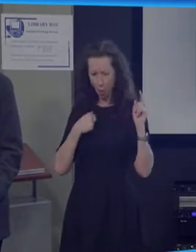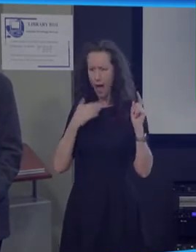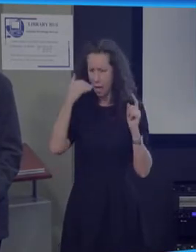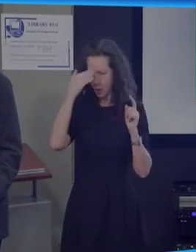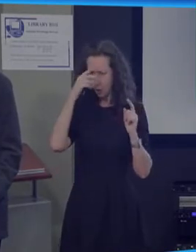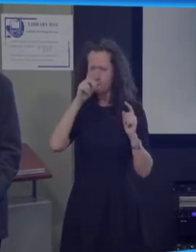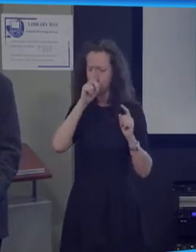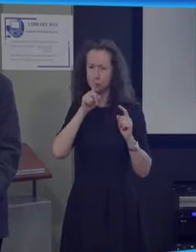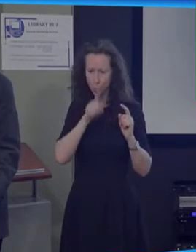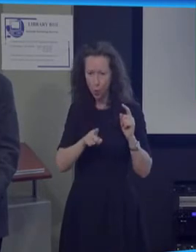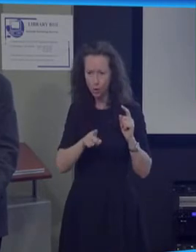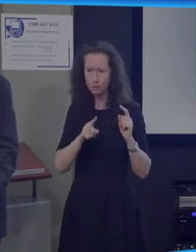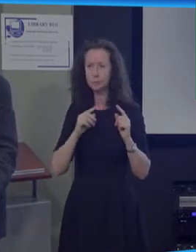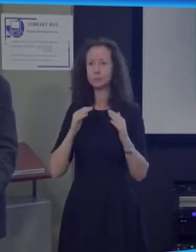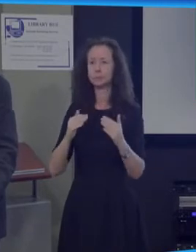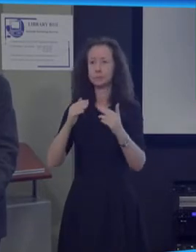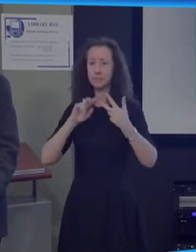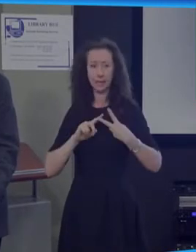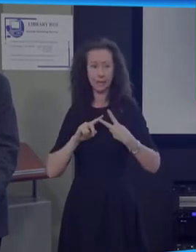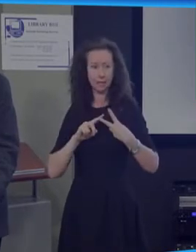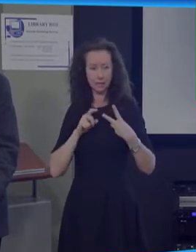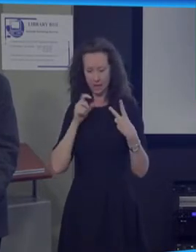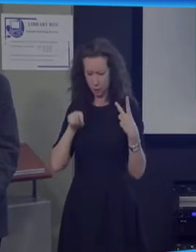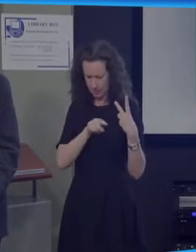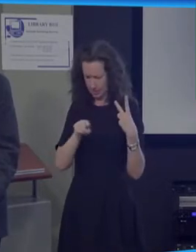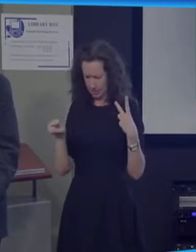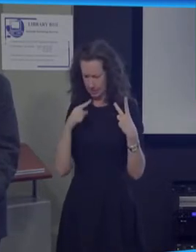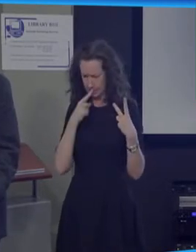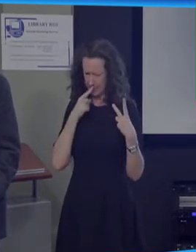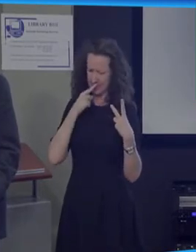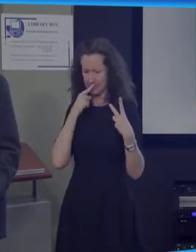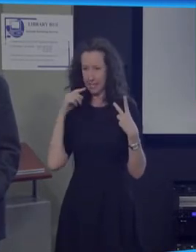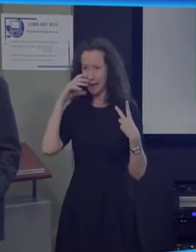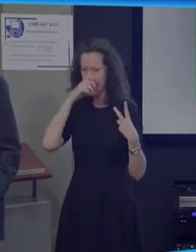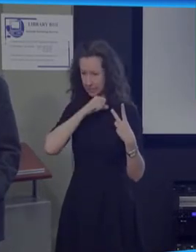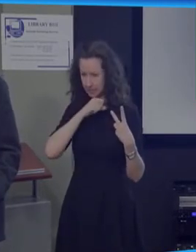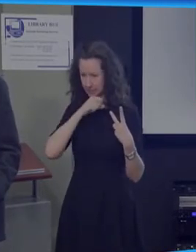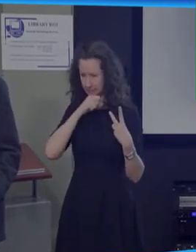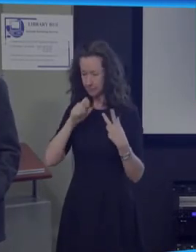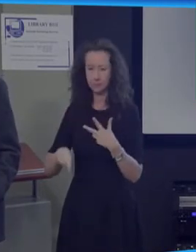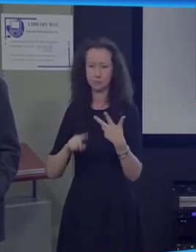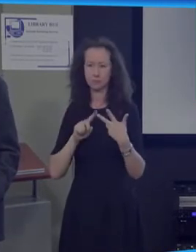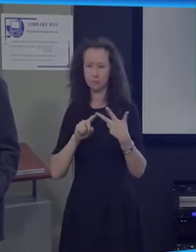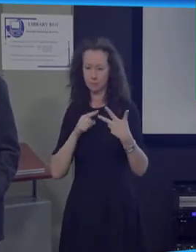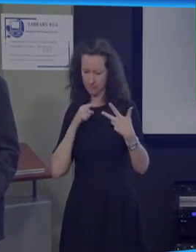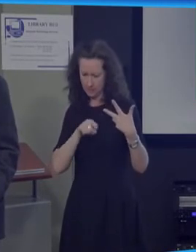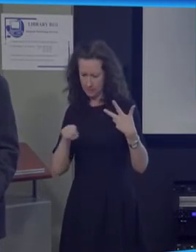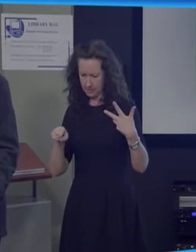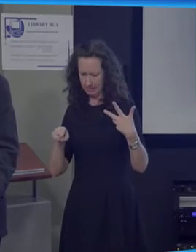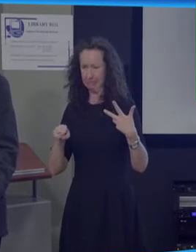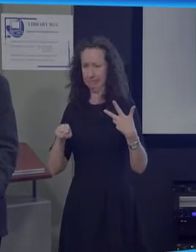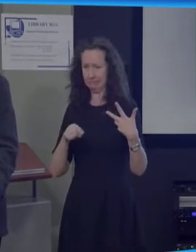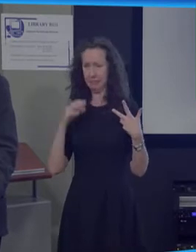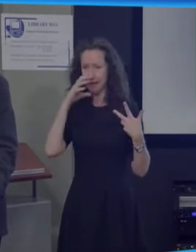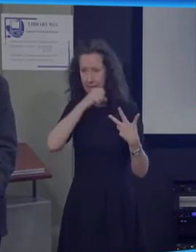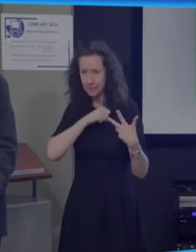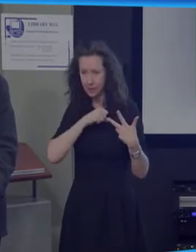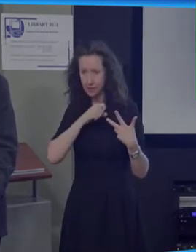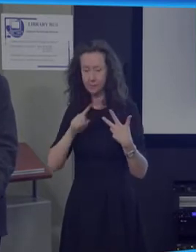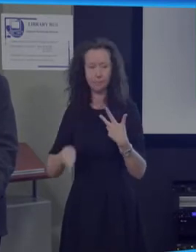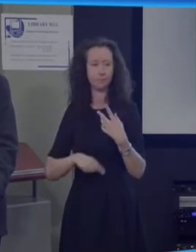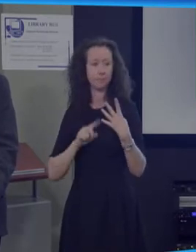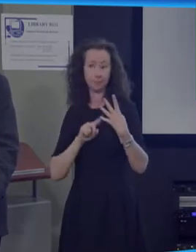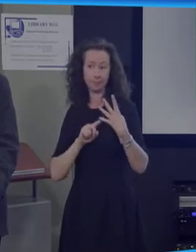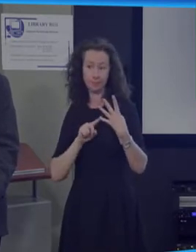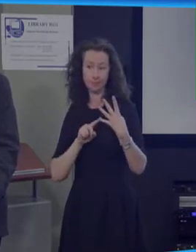In this case, they should say, I'd guess. In this case, they should say, I'd have to guess. In this case,